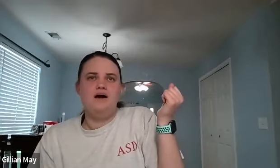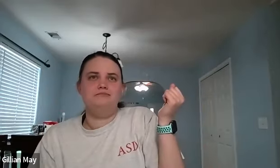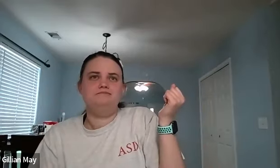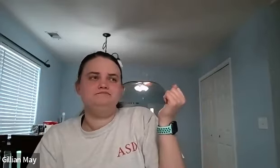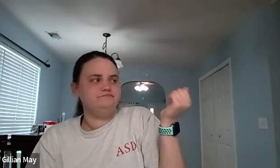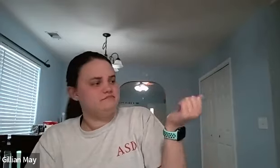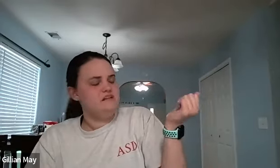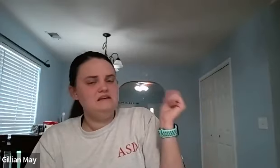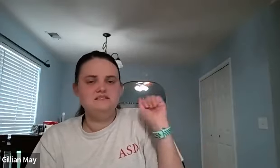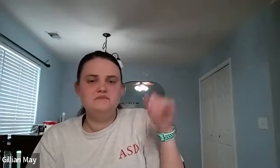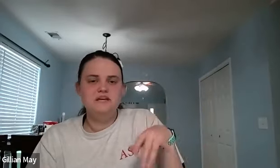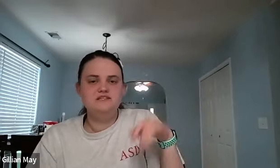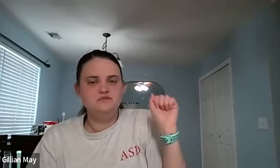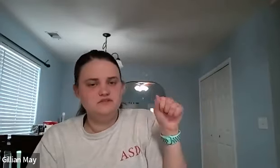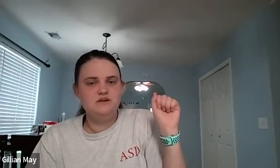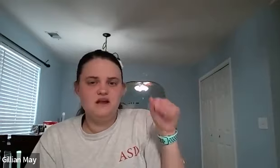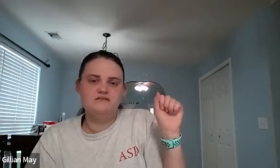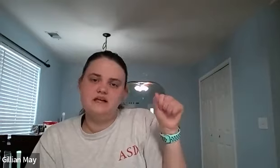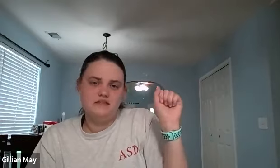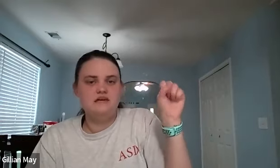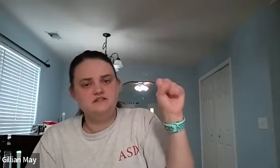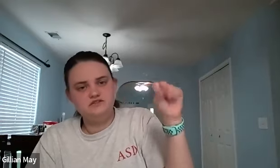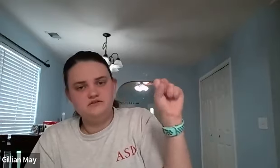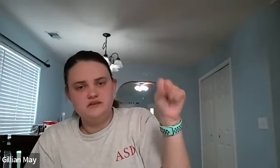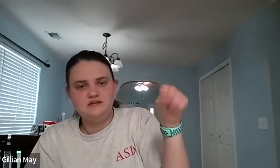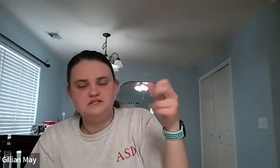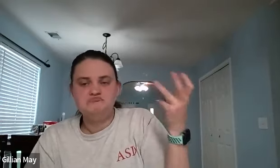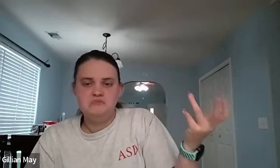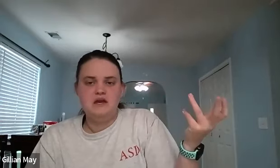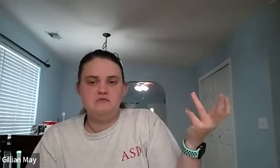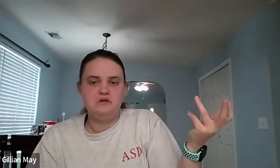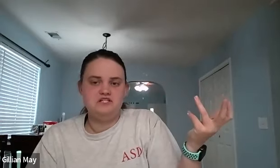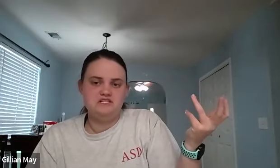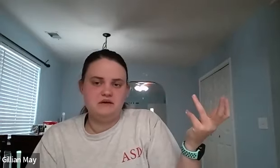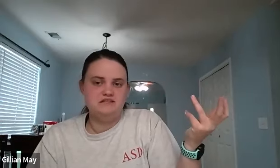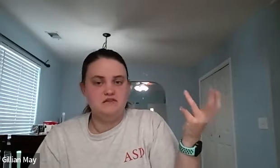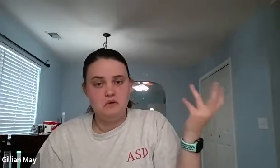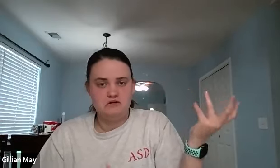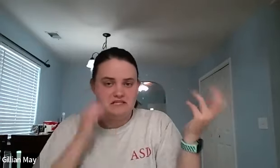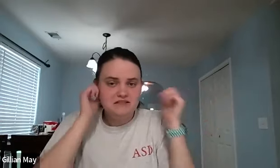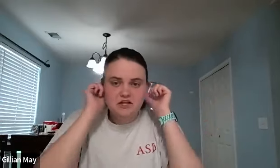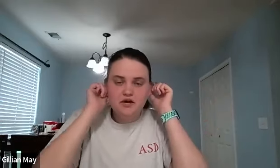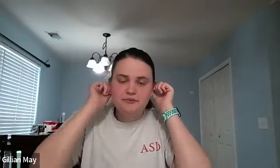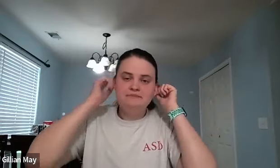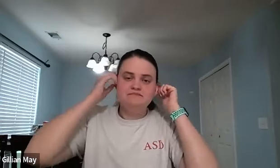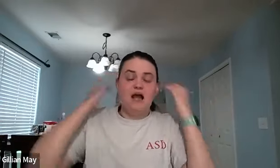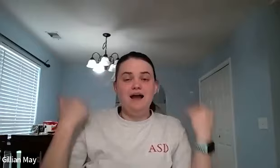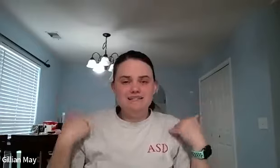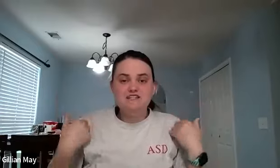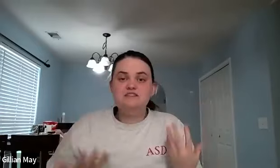So some kids will do kind of like this or do this. It really just depends on the person, you know. I tend to, since